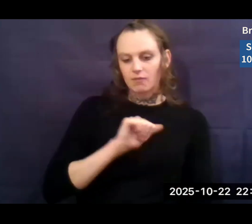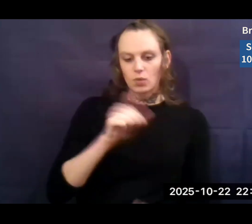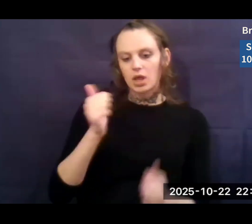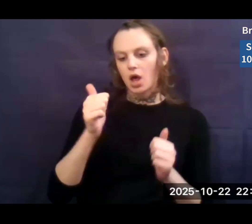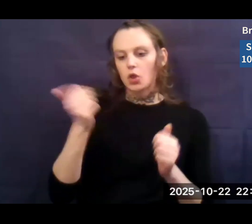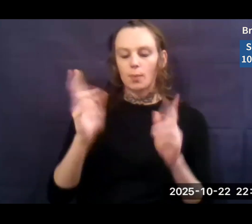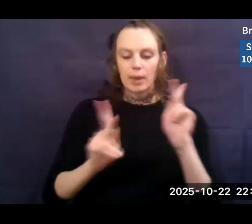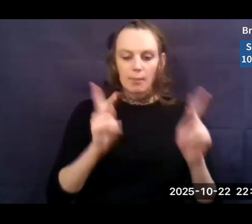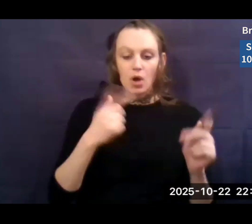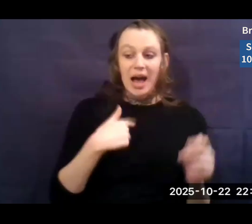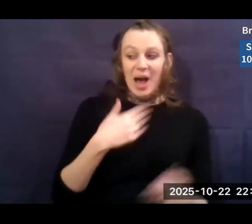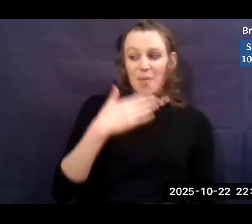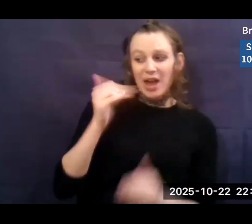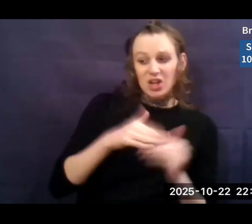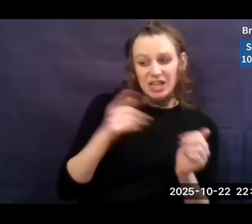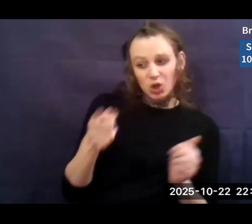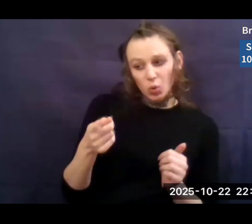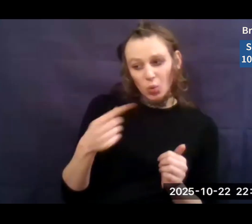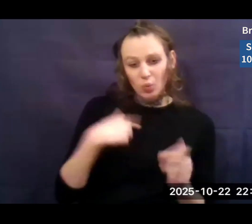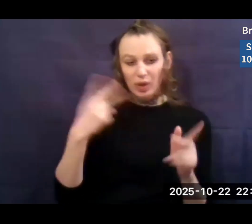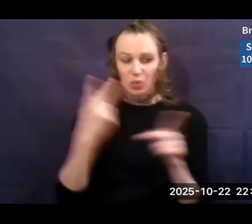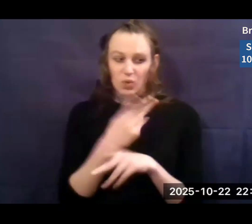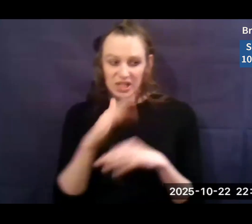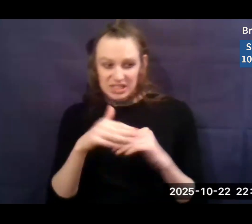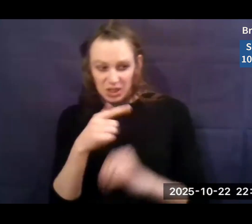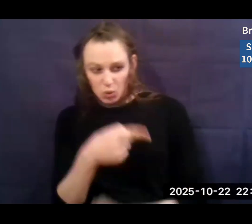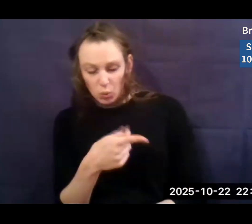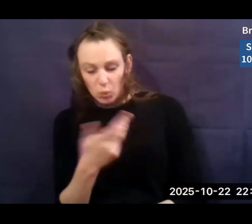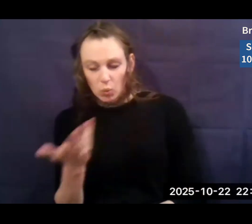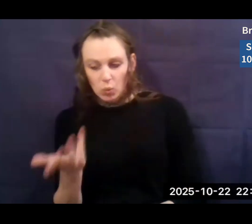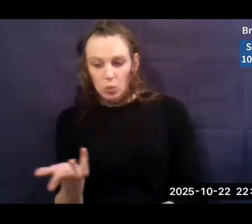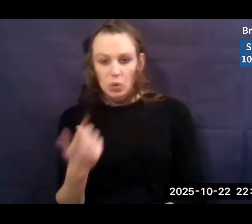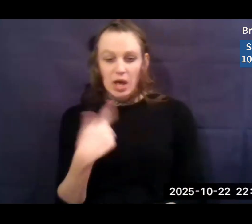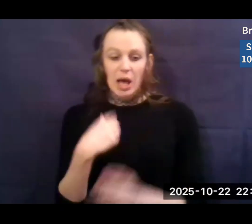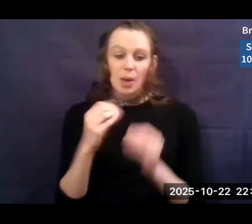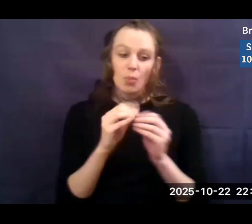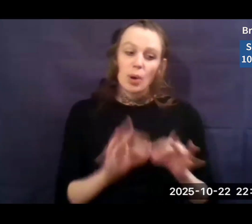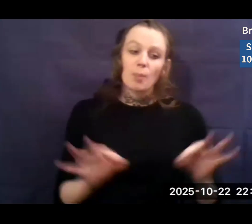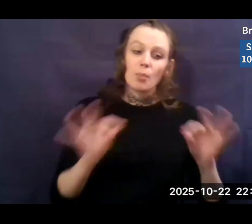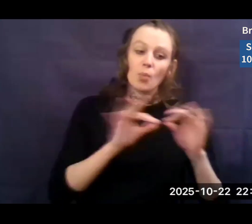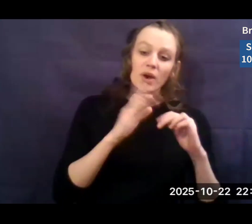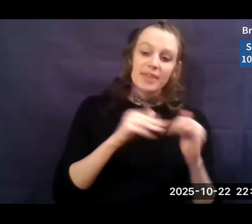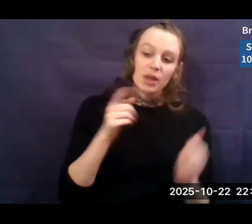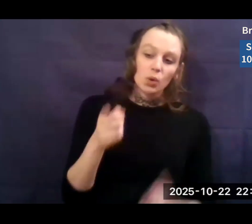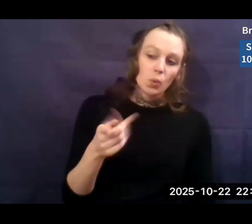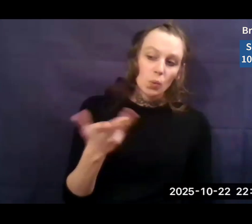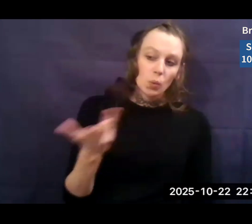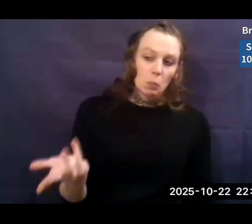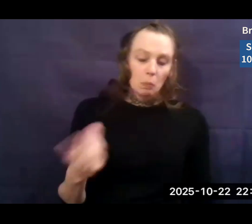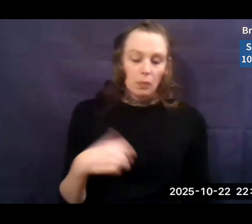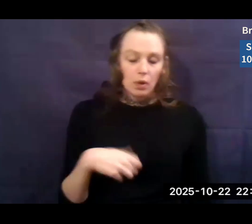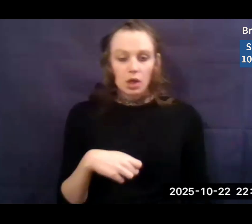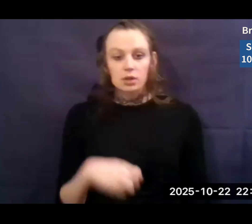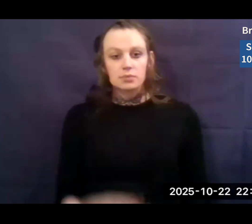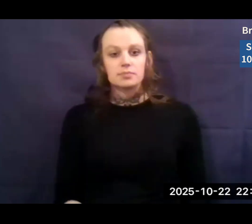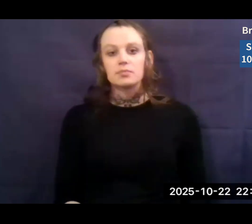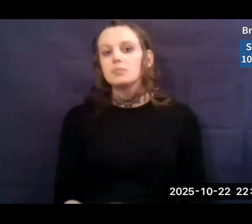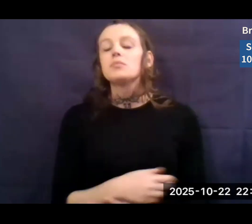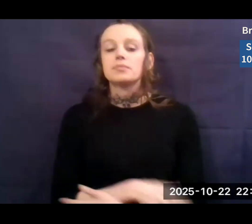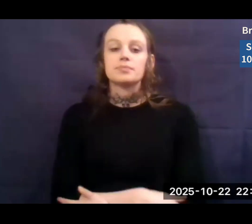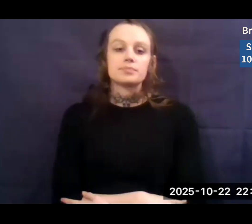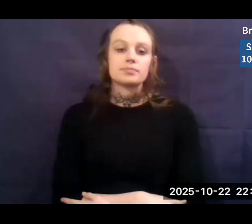worse than you? Am I, I am I more important than you? And the idea